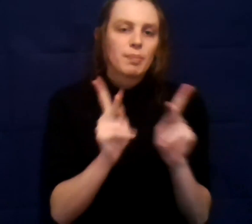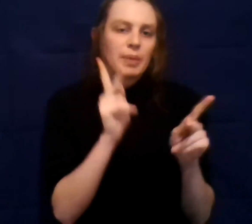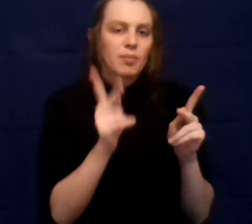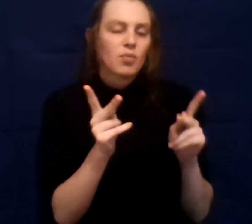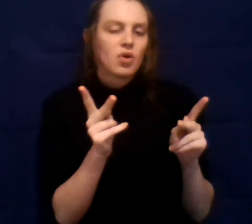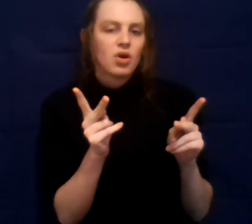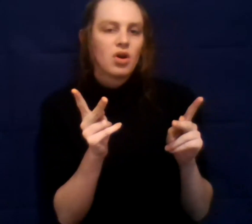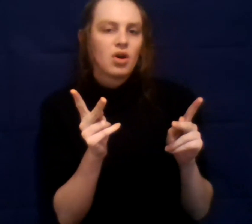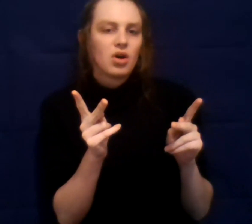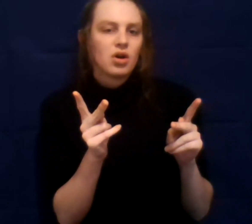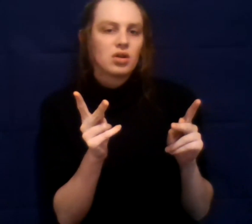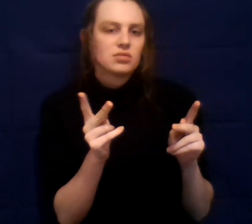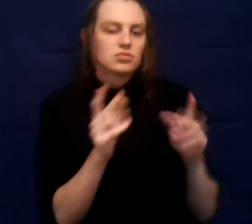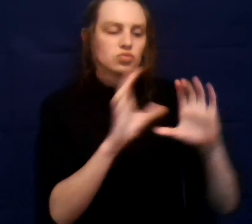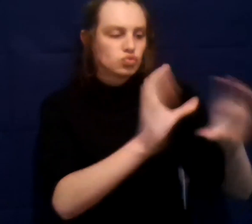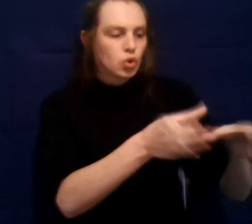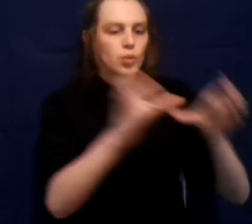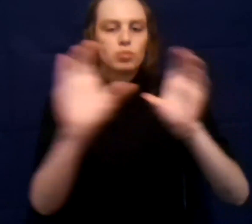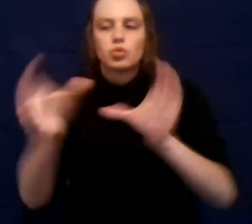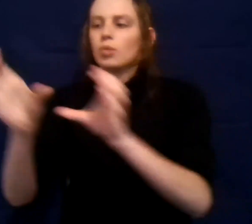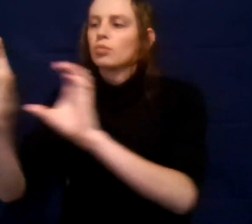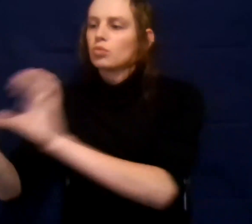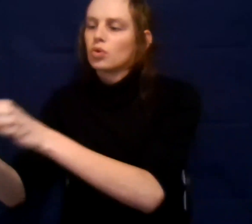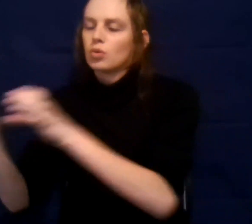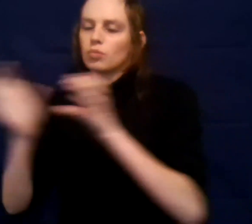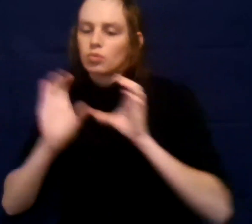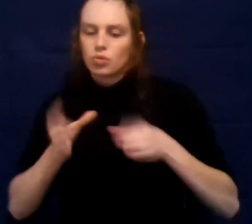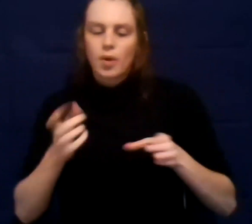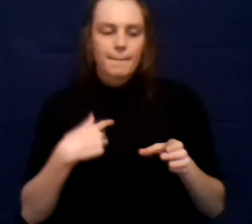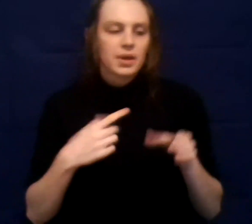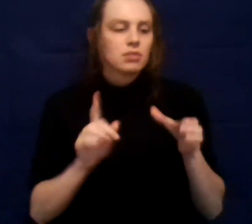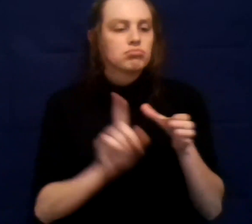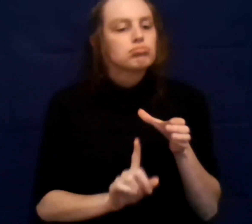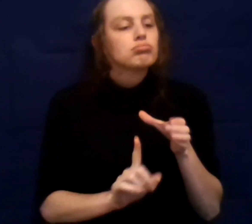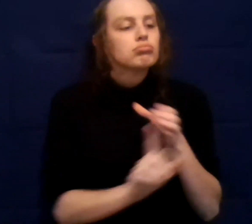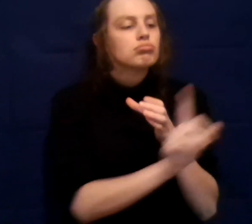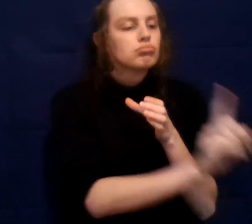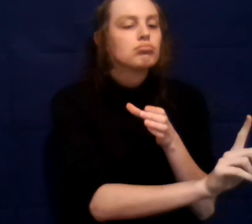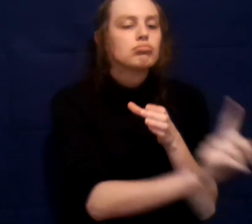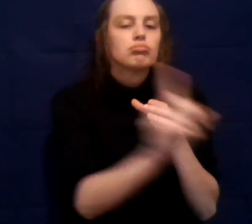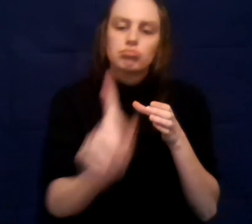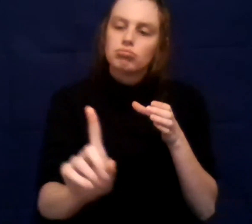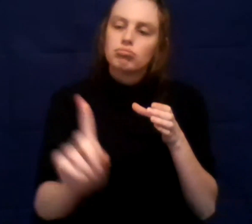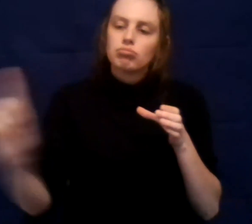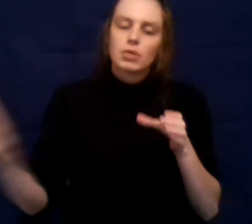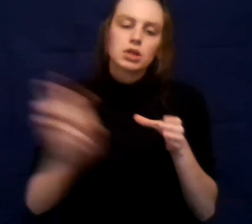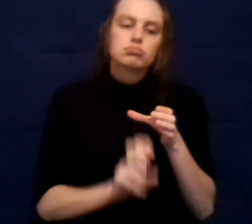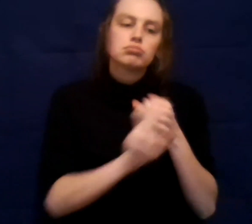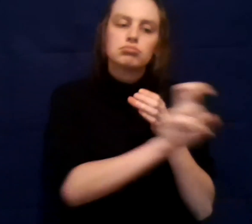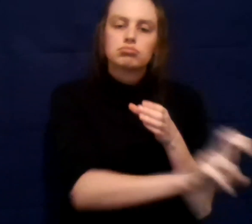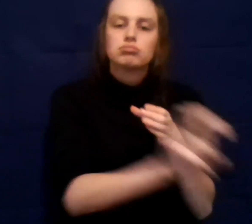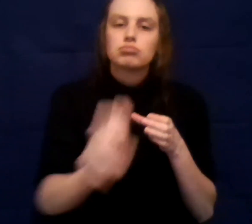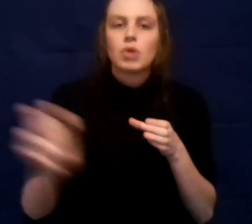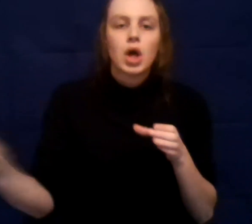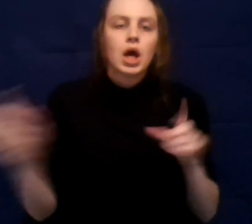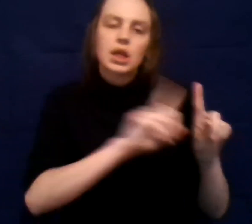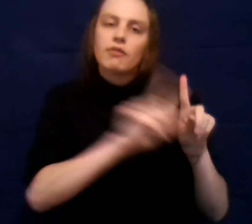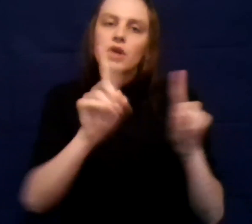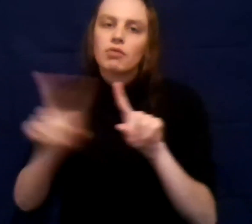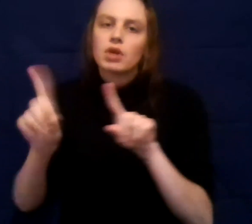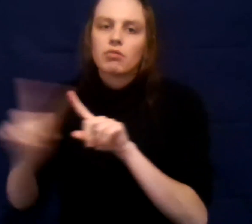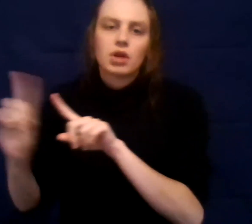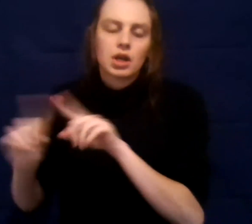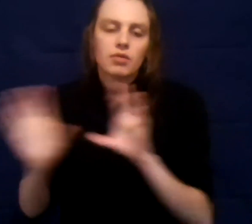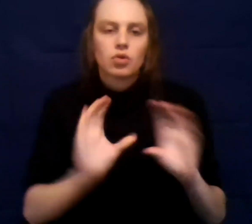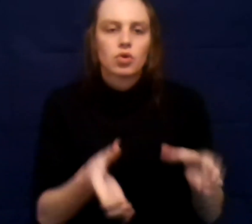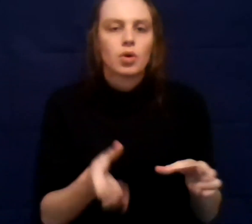everybody liked me, but I always kept them at an arm's length for some reason. Um, and that just